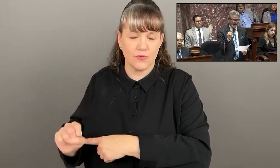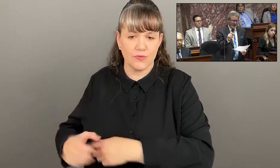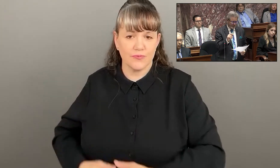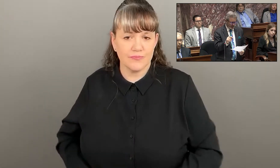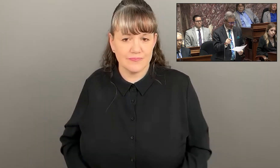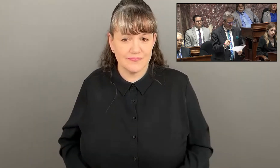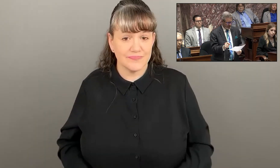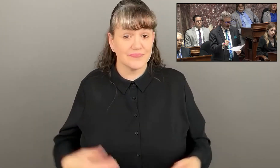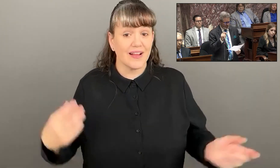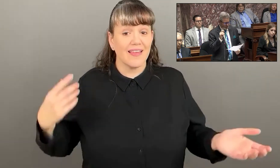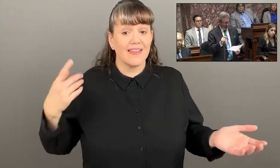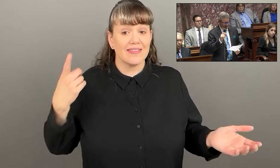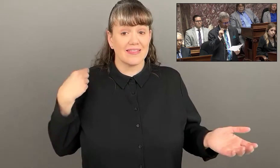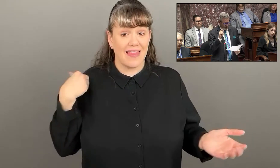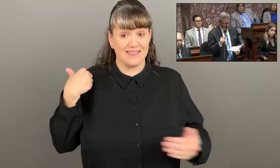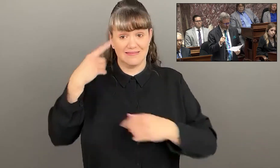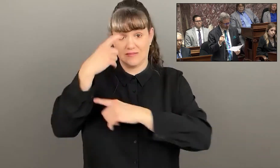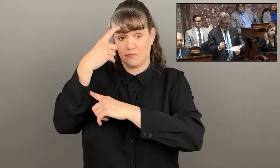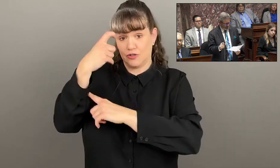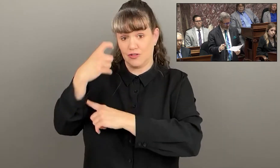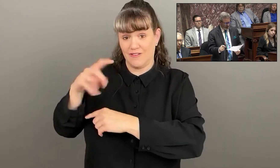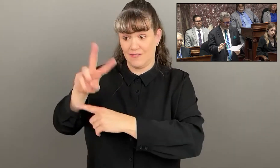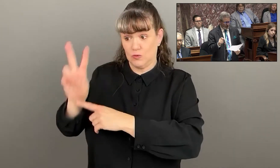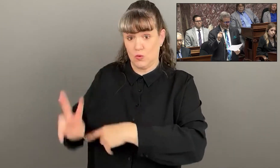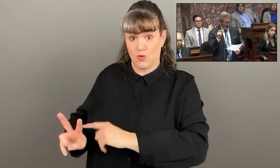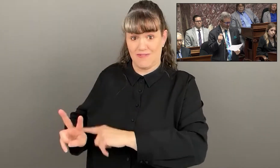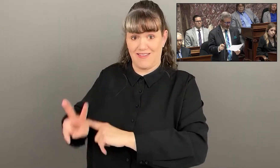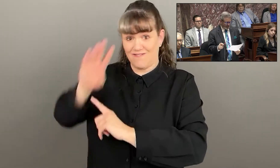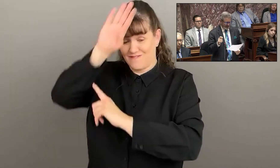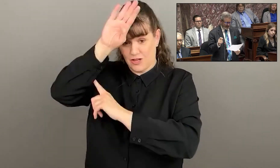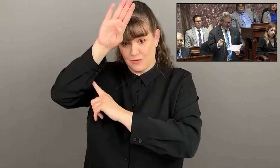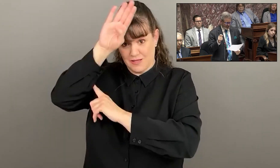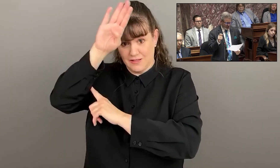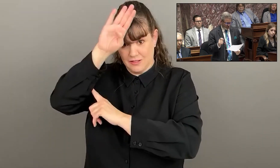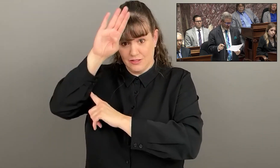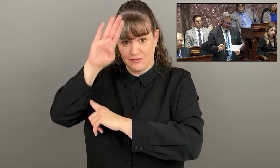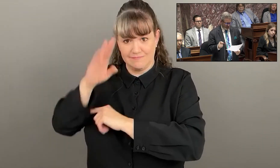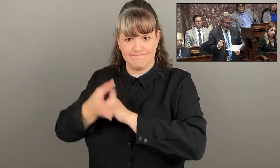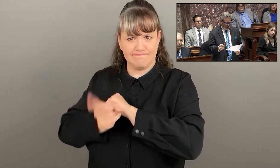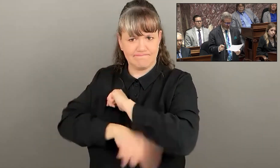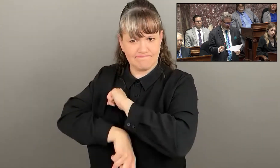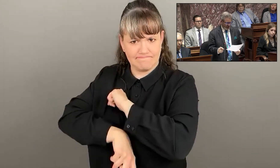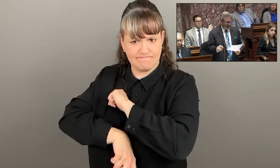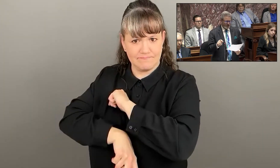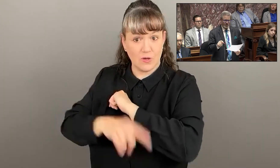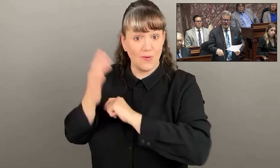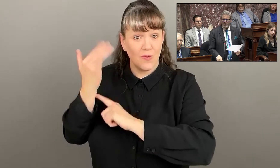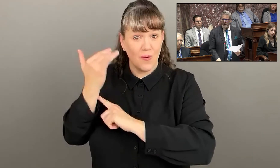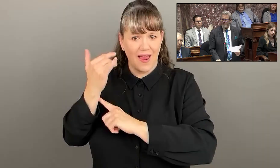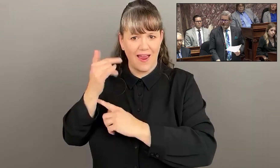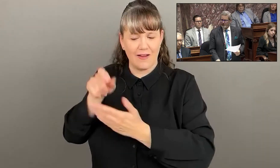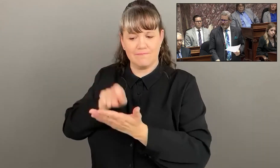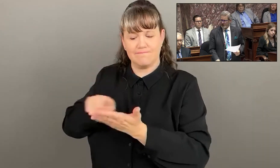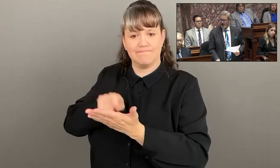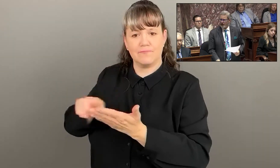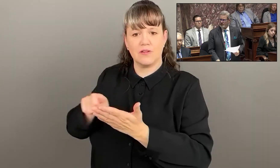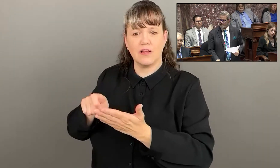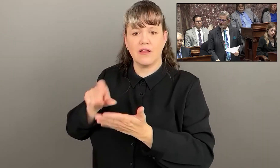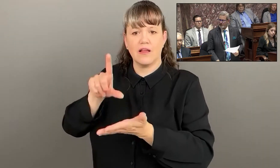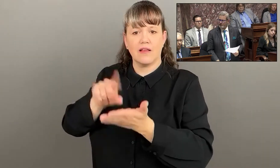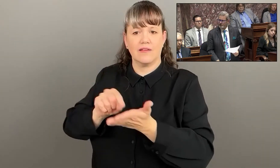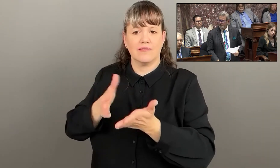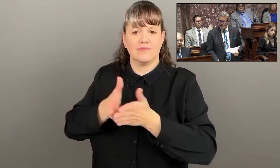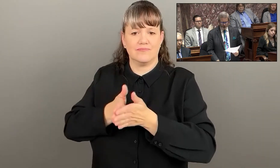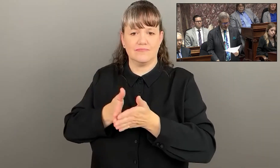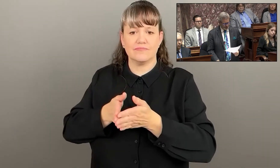was disciplined for writing an open letter about the public safety crisis occurring just steps from this very